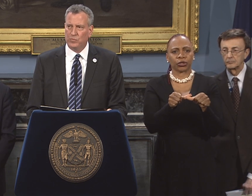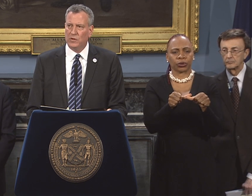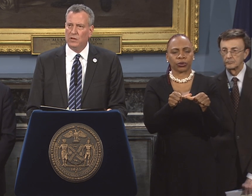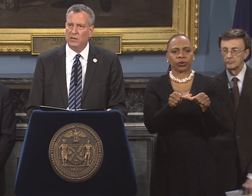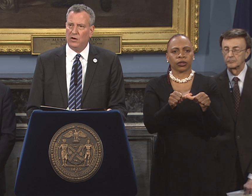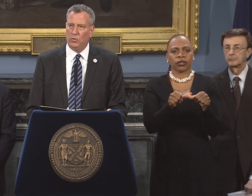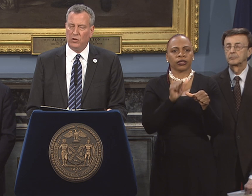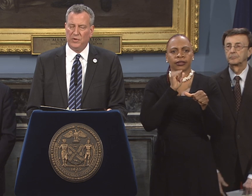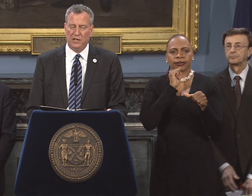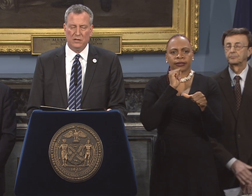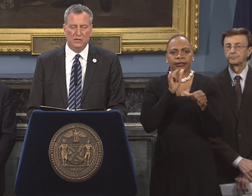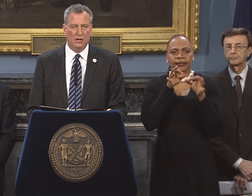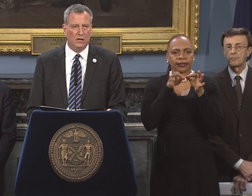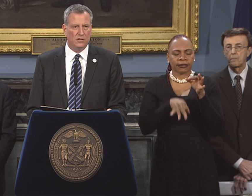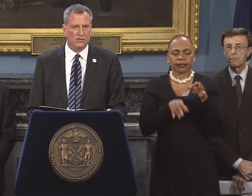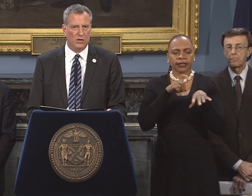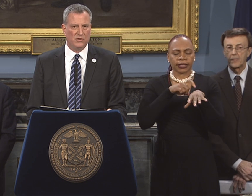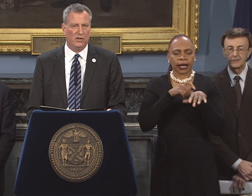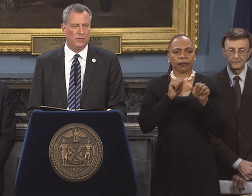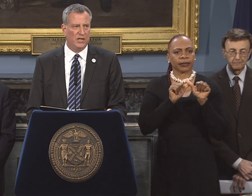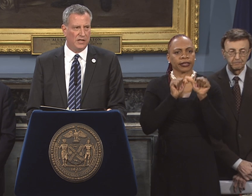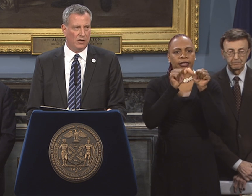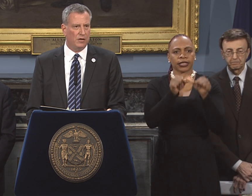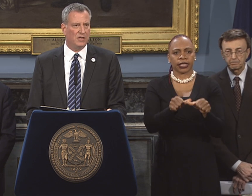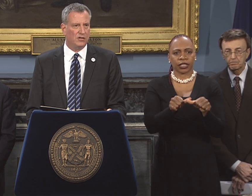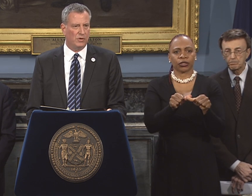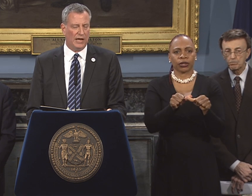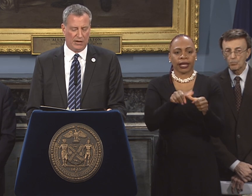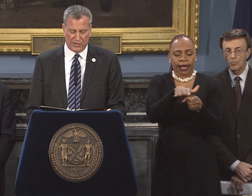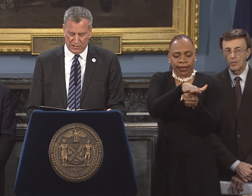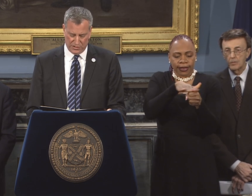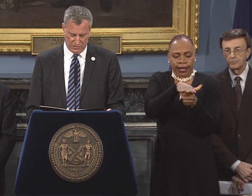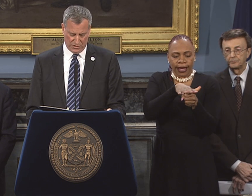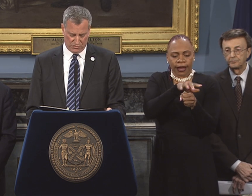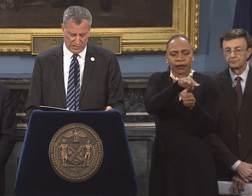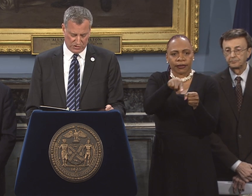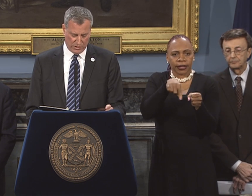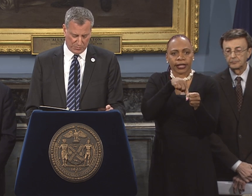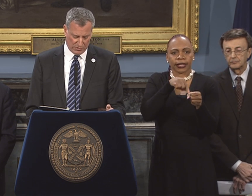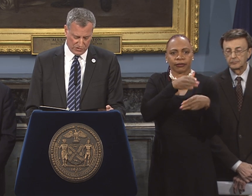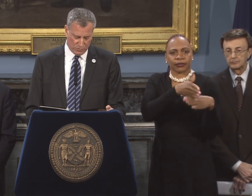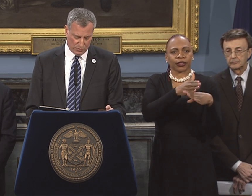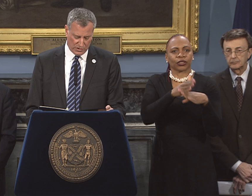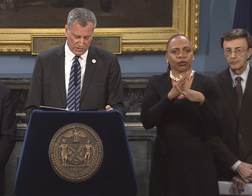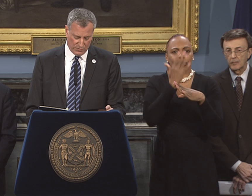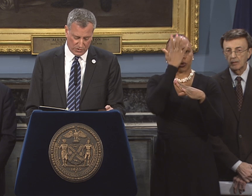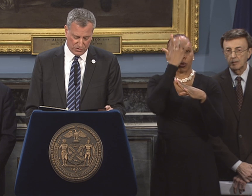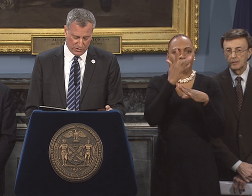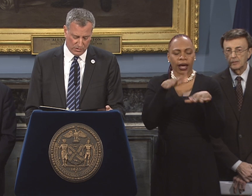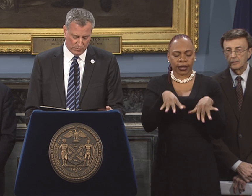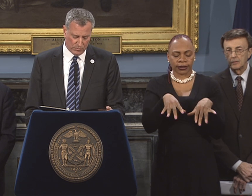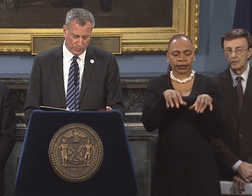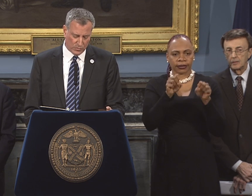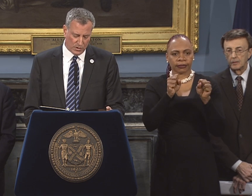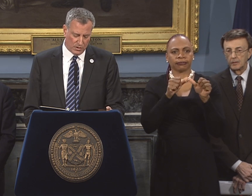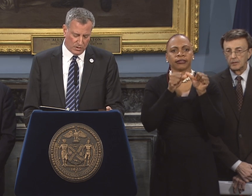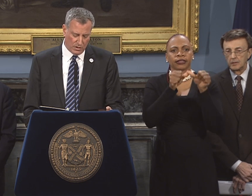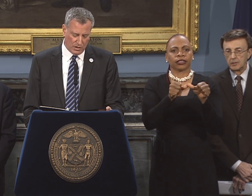time. There will be disruption in the immediate area because we have to continue this rescue operation. We're very devoted to